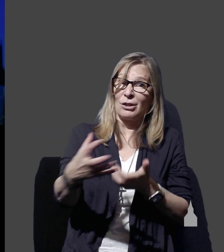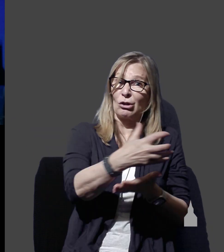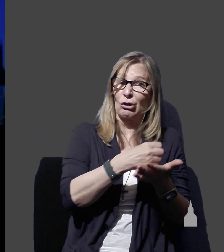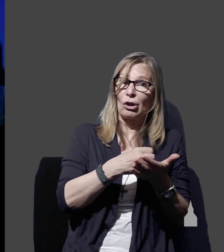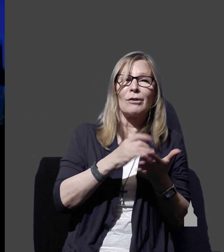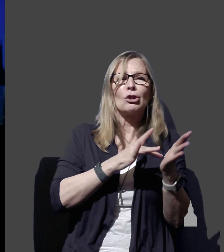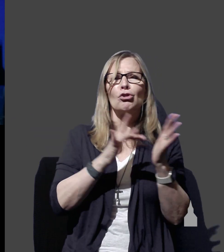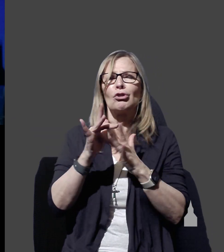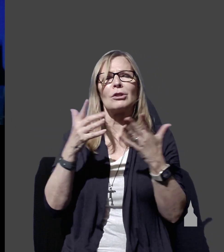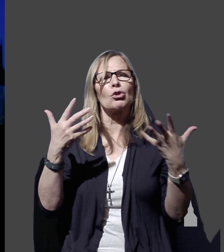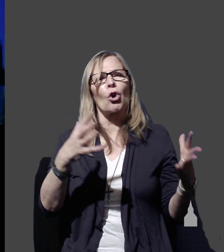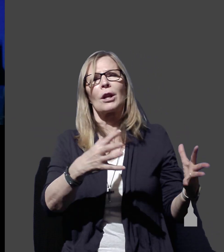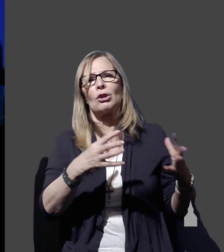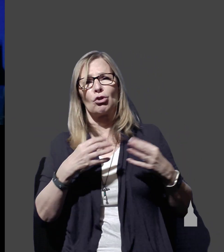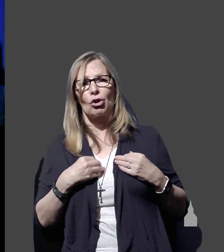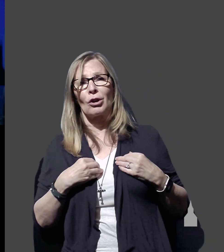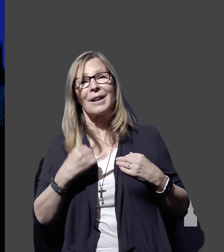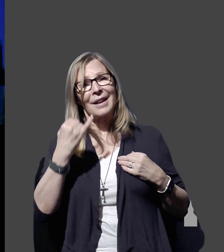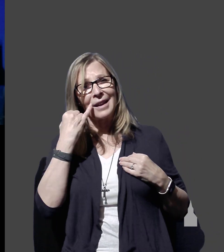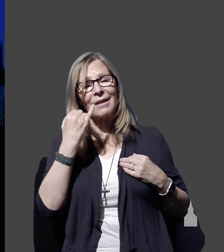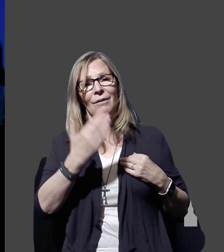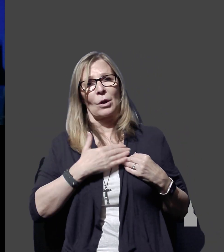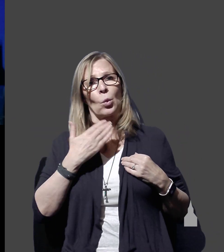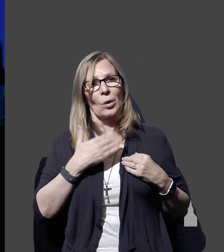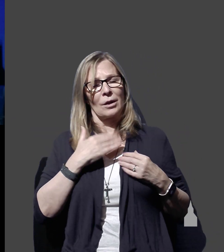Jesus took if they only believe.